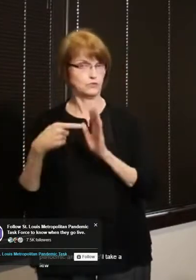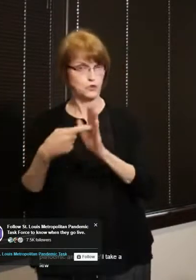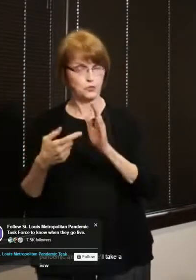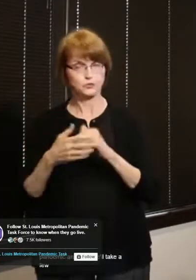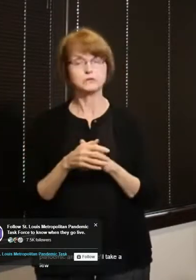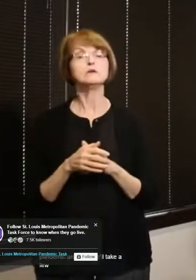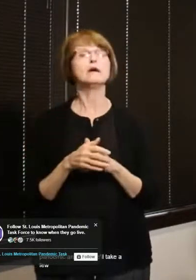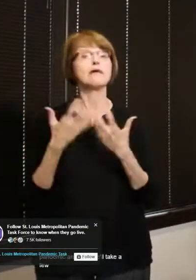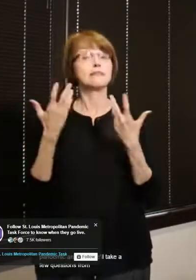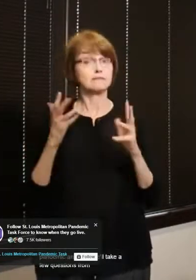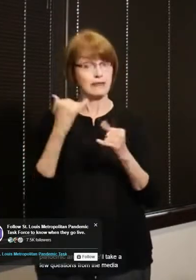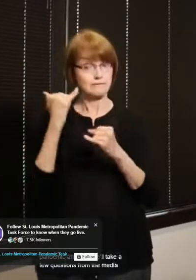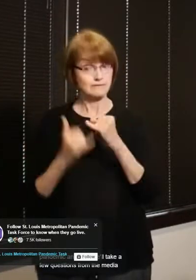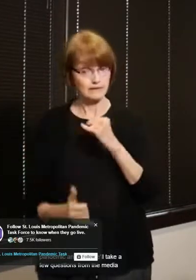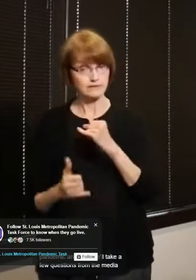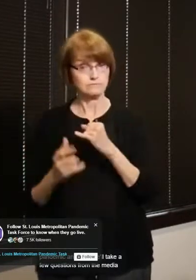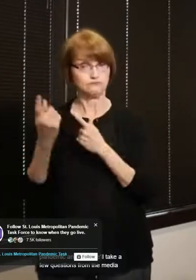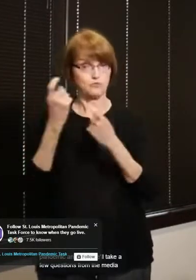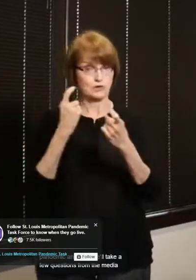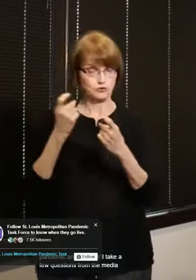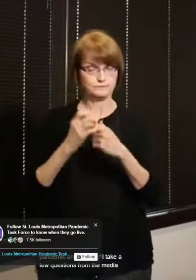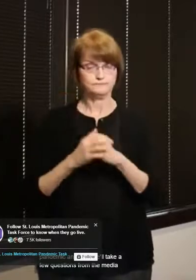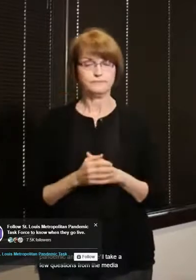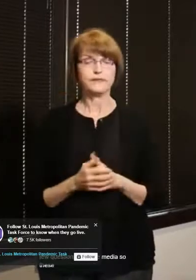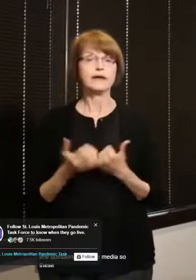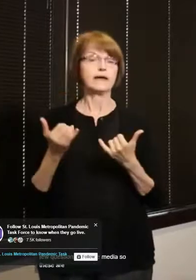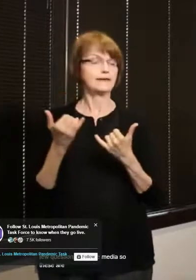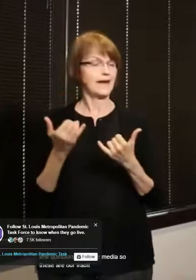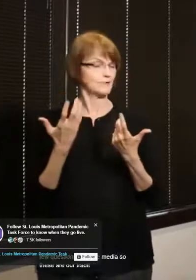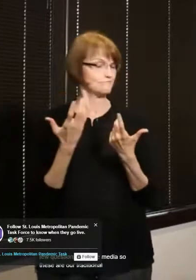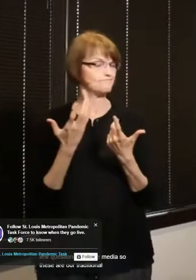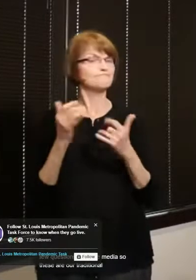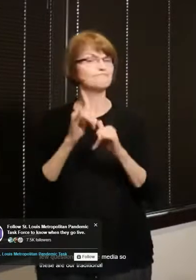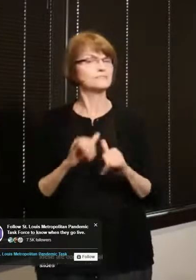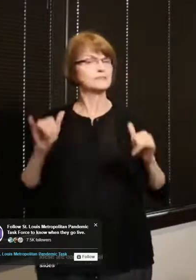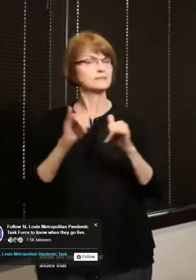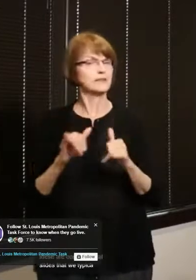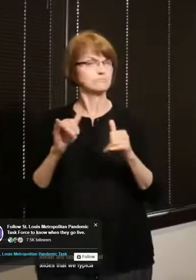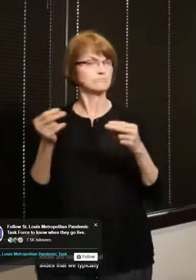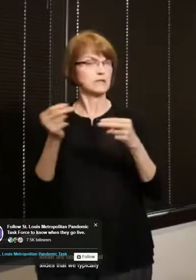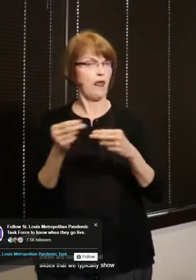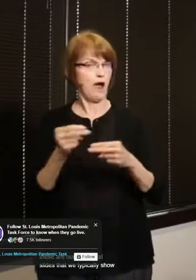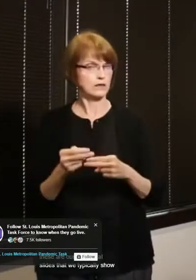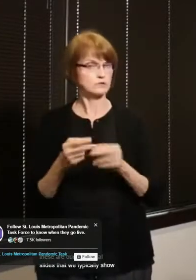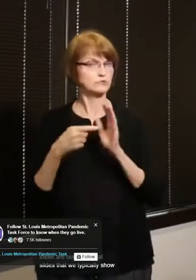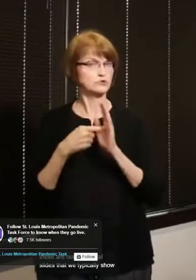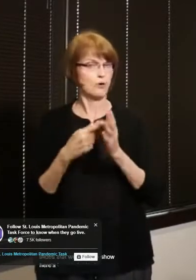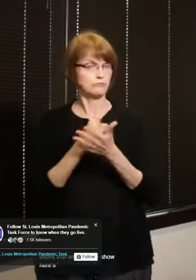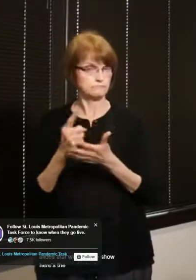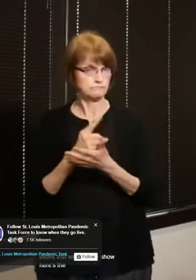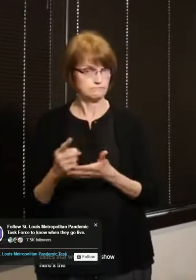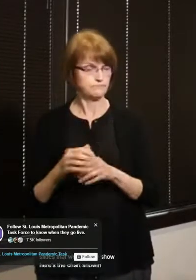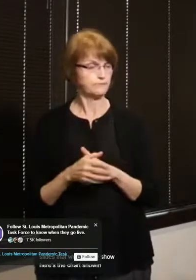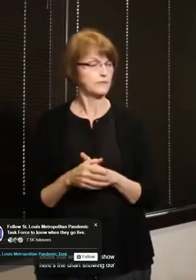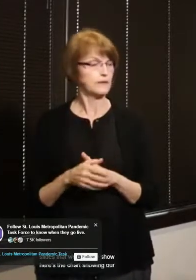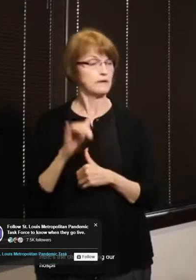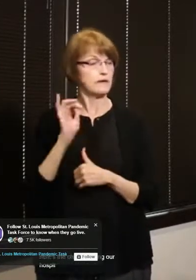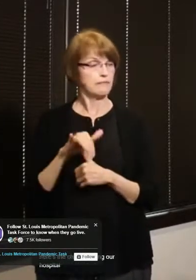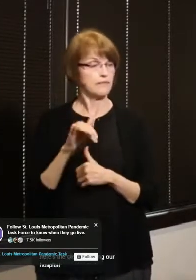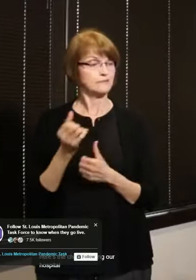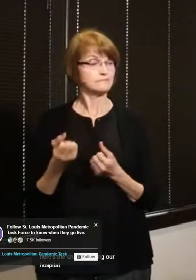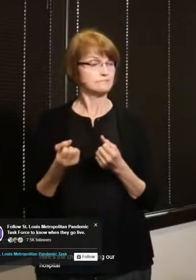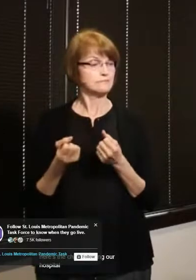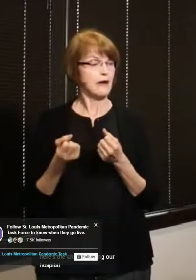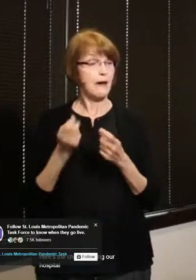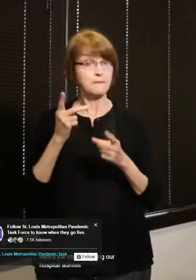questions from the media. So these are our traditional slides that we typically show. Here's the chart showing our hospital